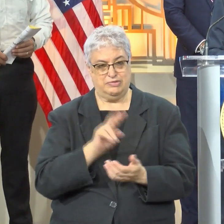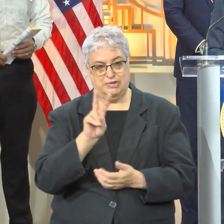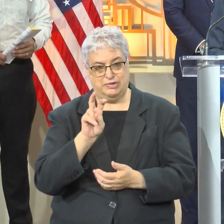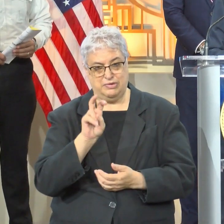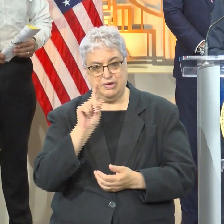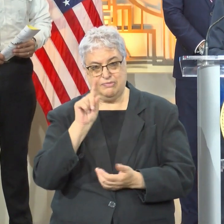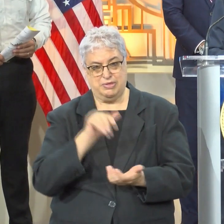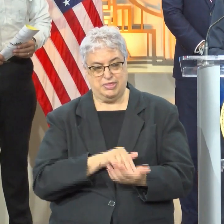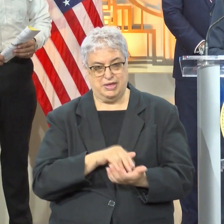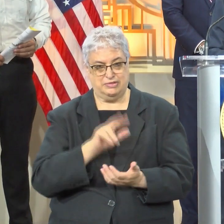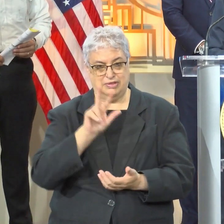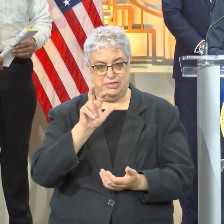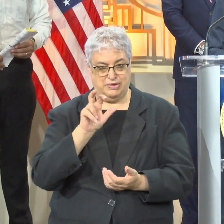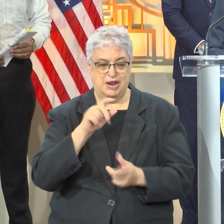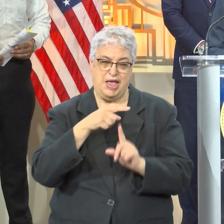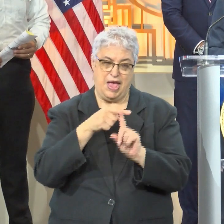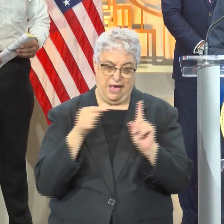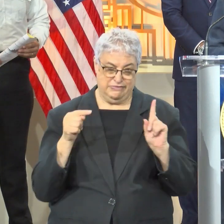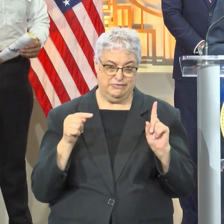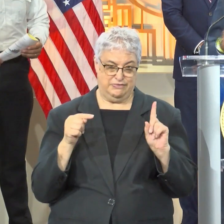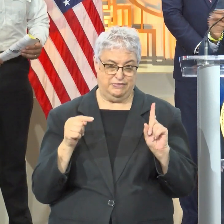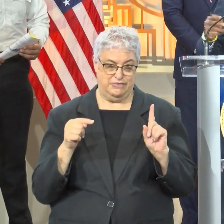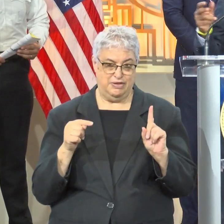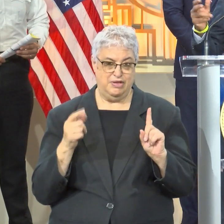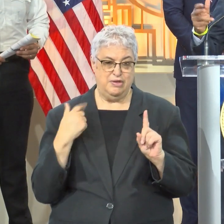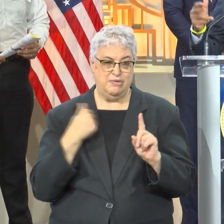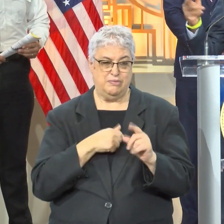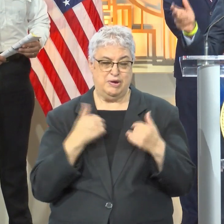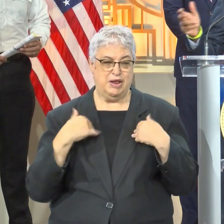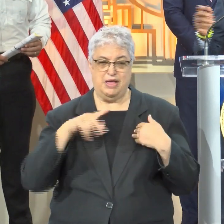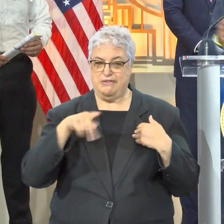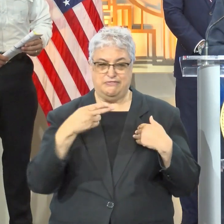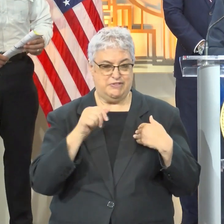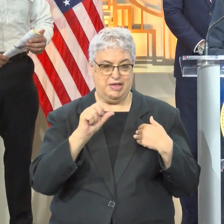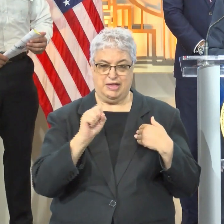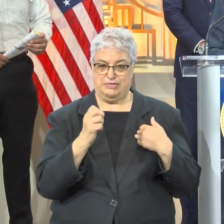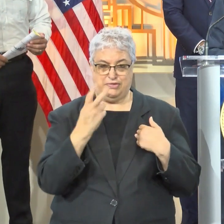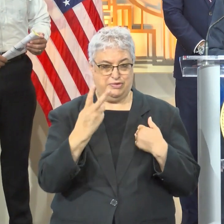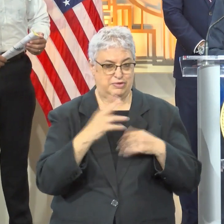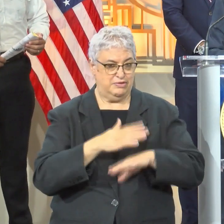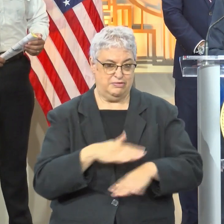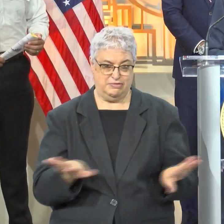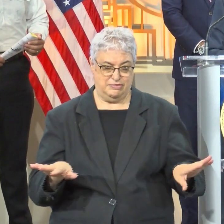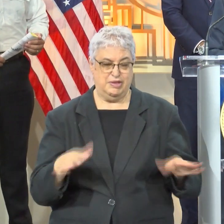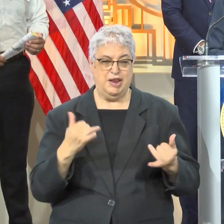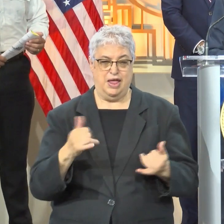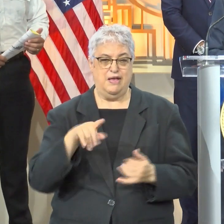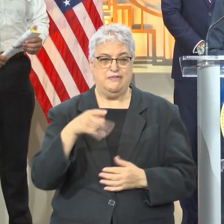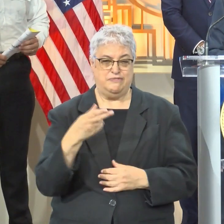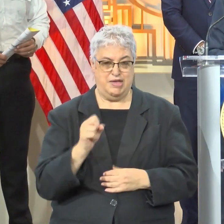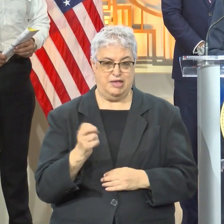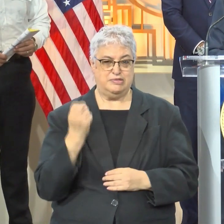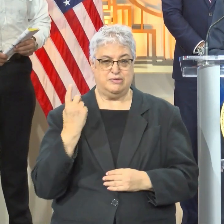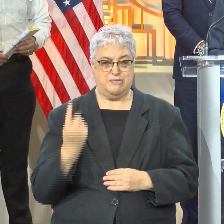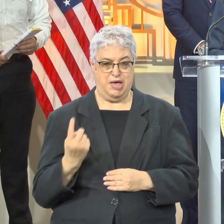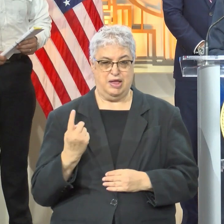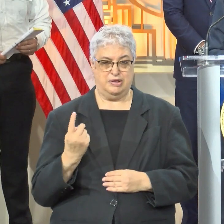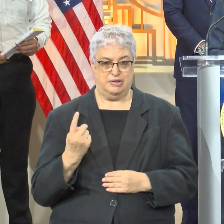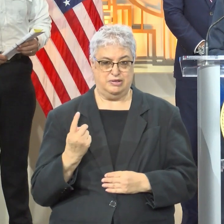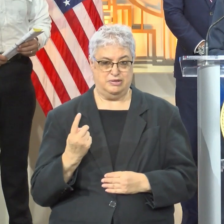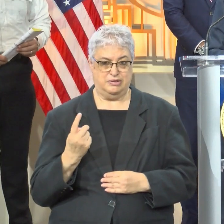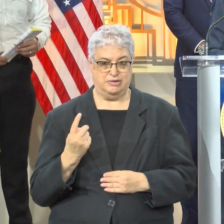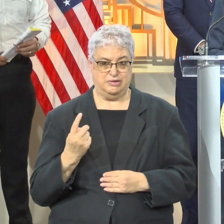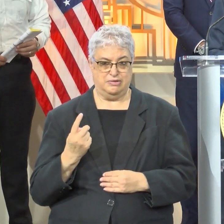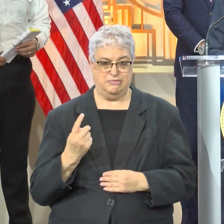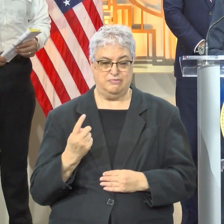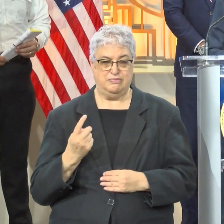1,300. We are no longer in that phase 2 of the surge in terms of our hospitals. It's all now within phase